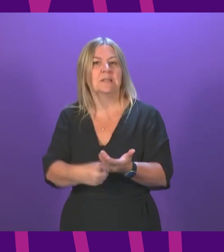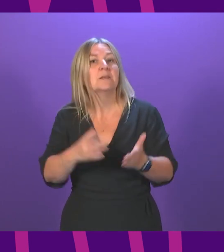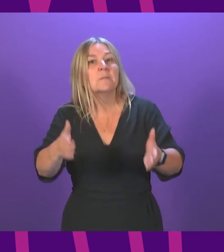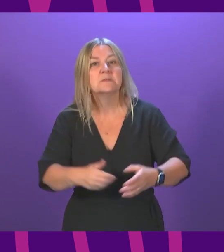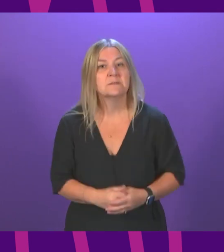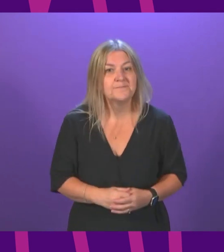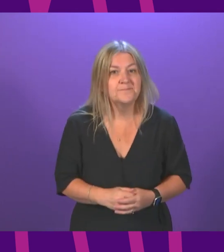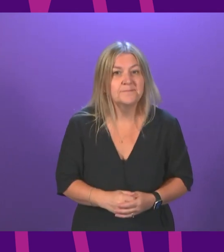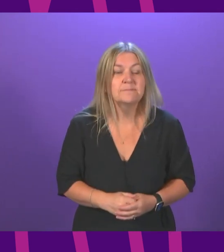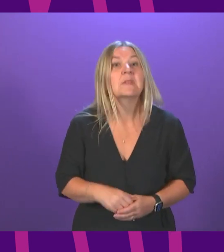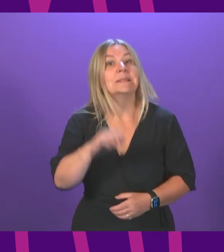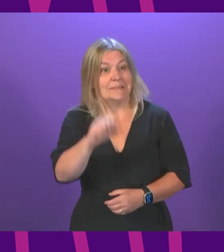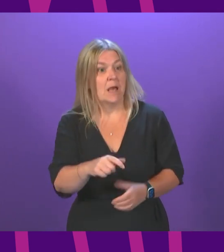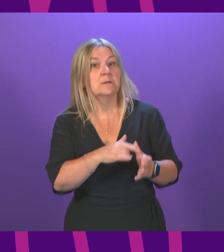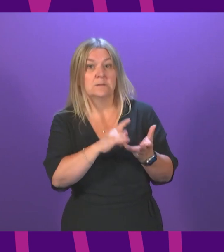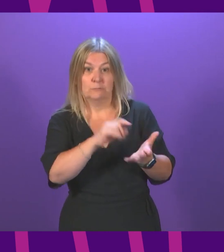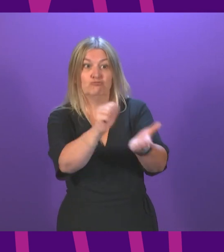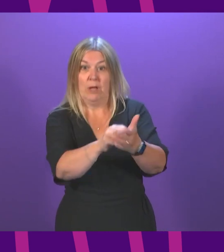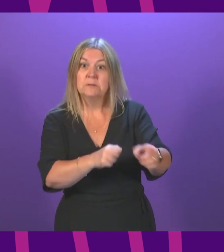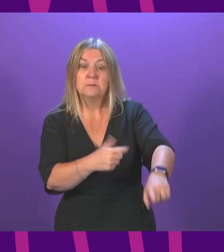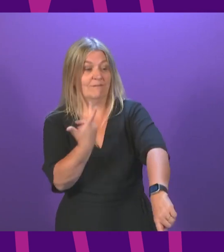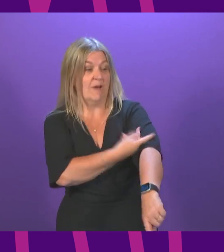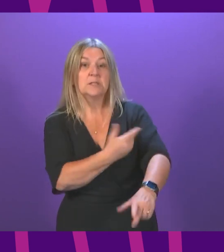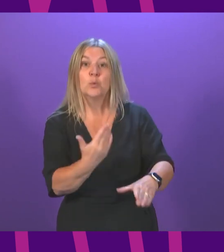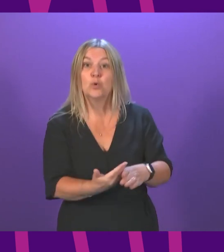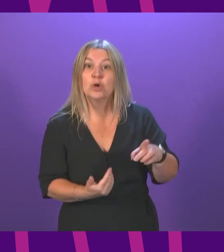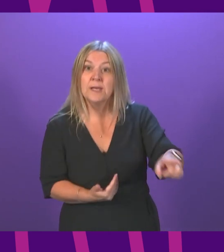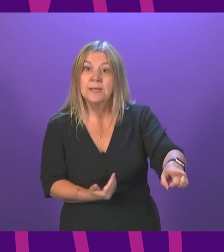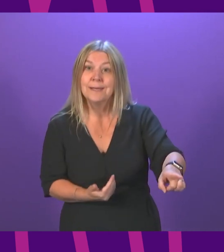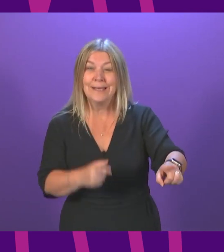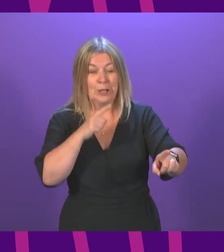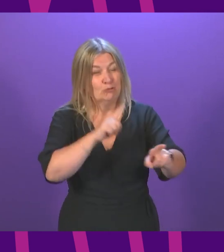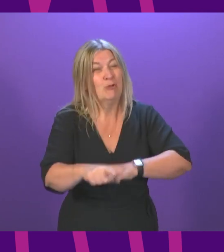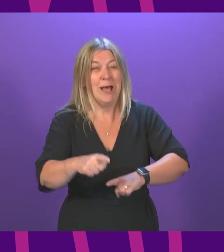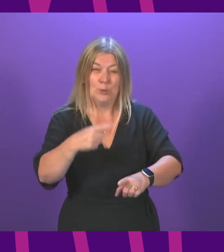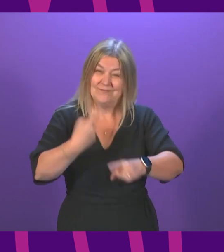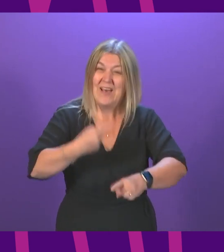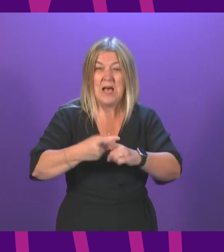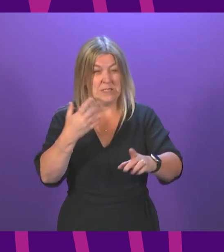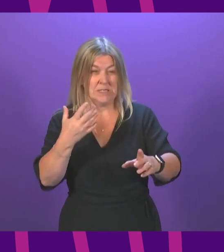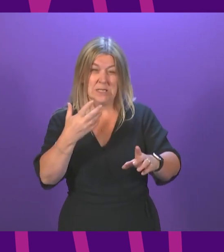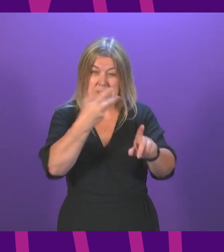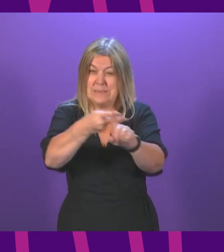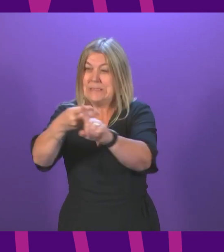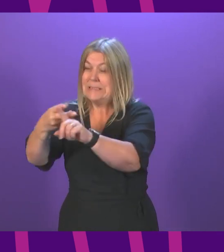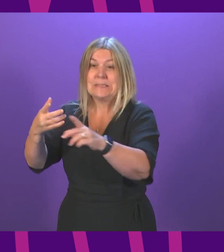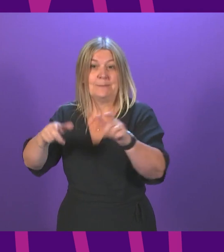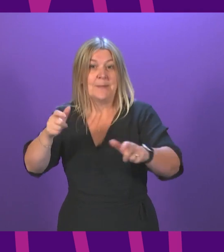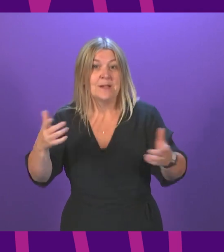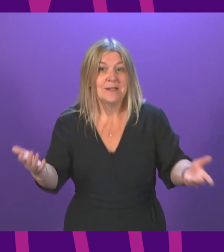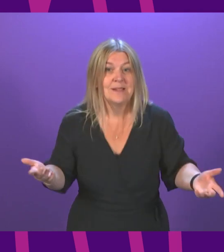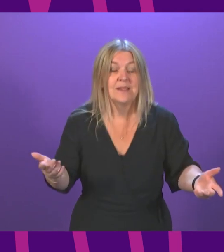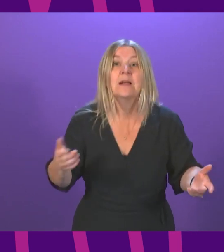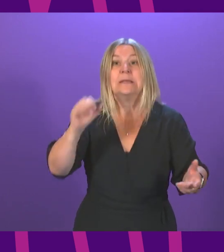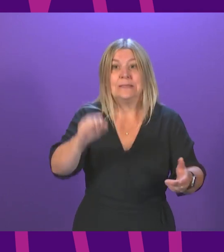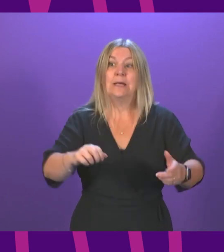of the evidence says the vaccines are working, and we are vaccinating as fast as supplies allow. But we continue to have, although it's